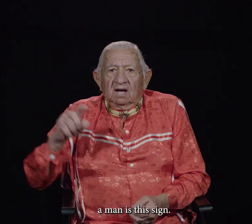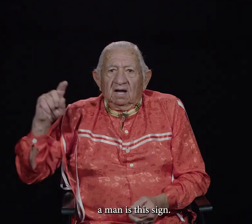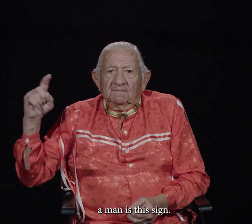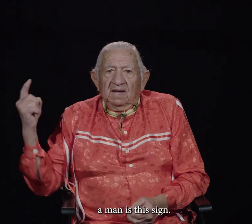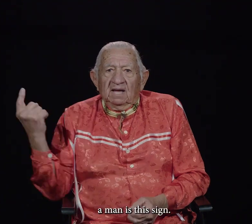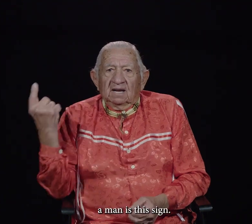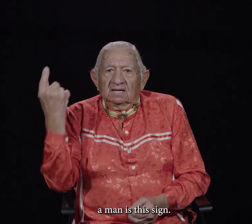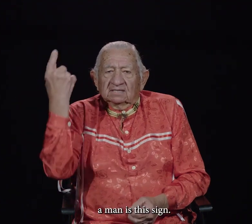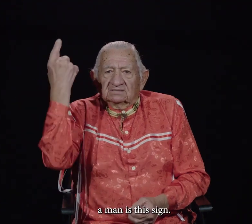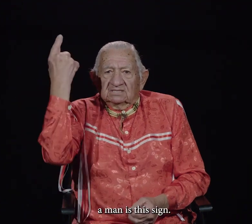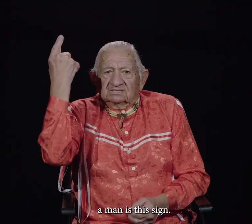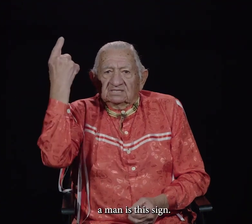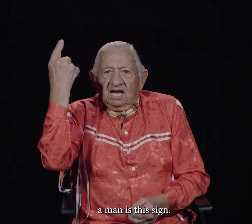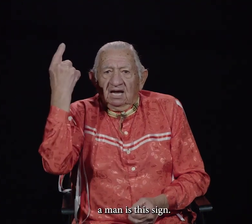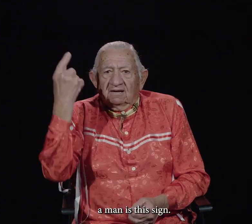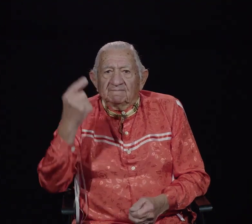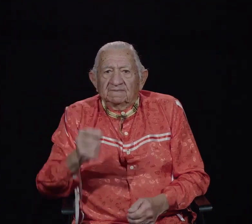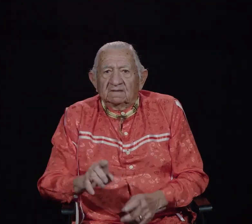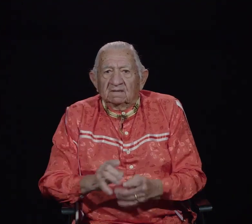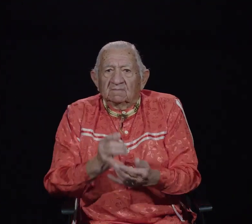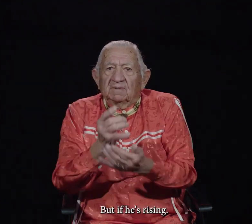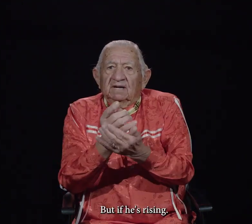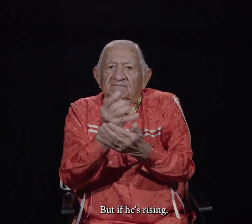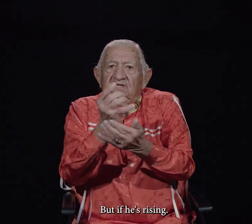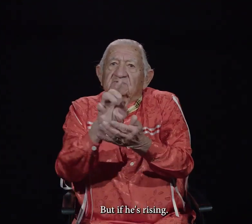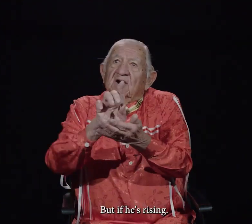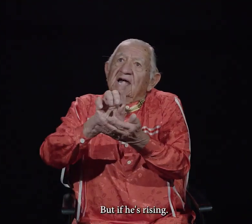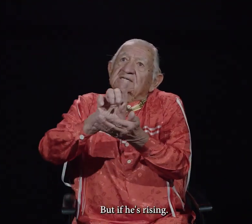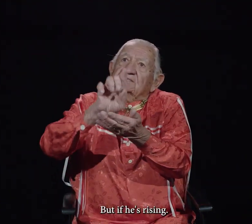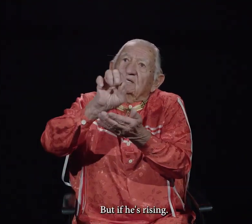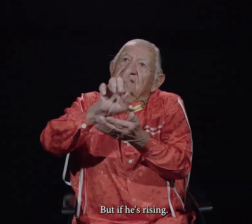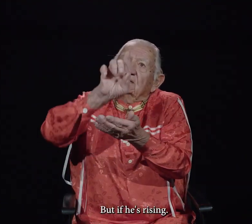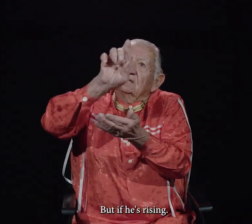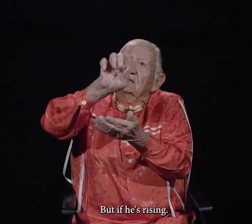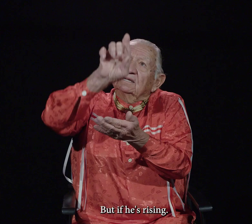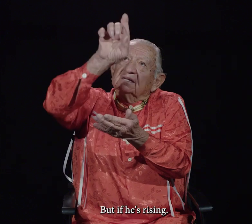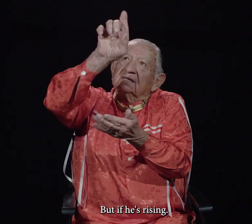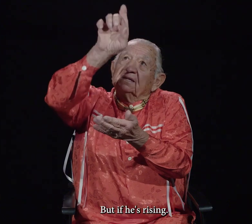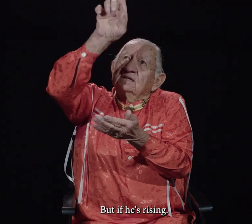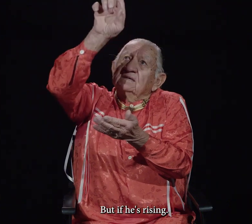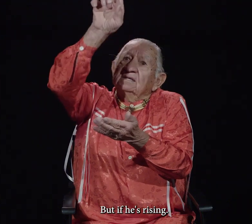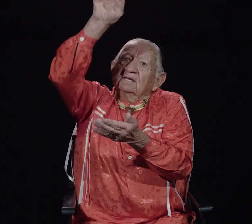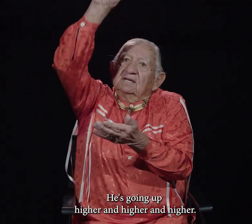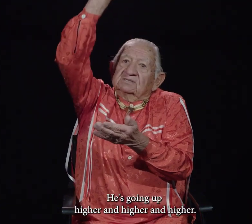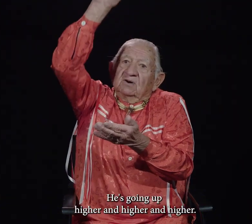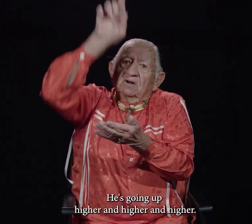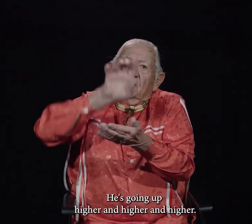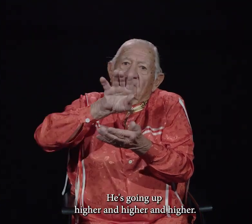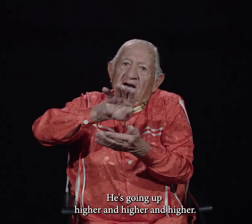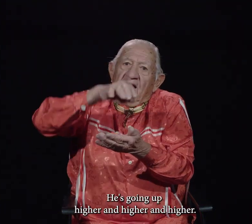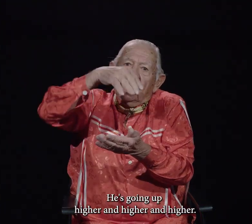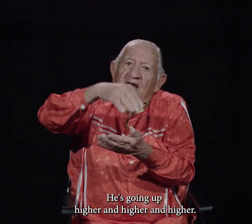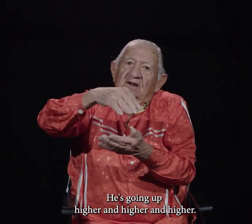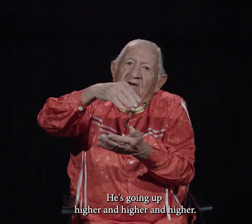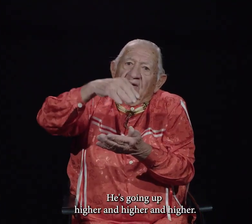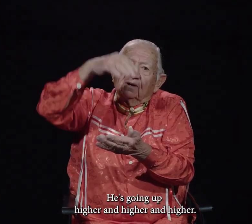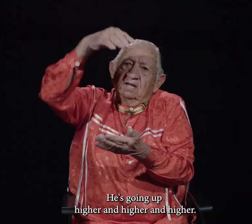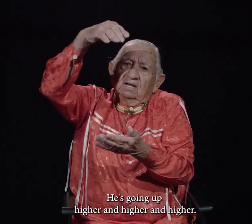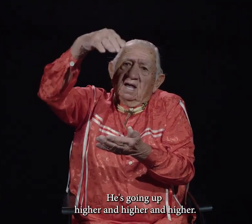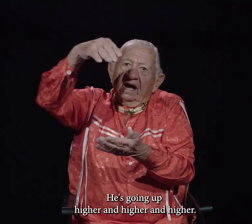A man is this sign, but if he's rising, he's going up higher and